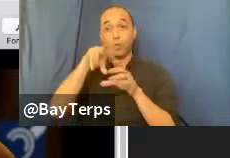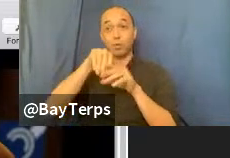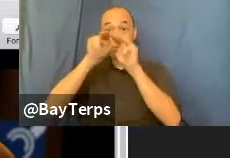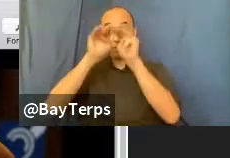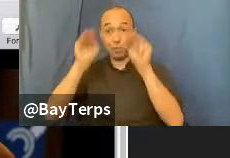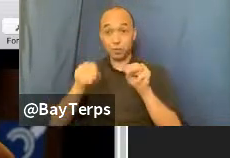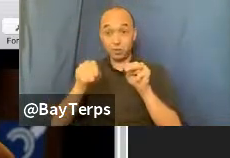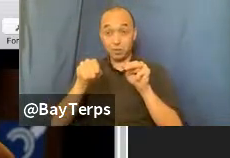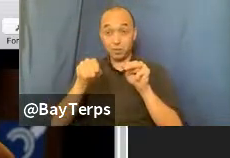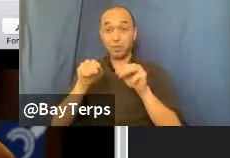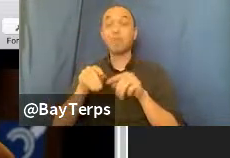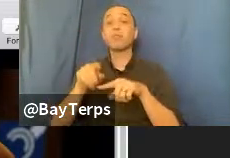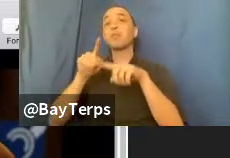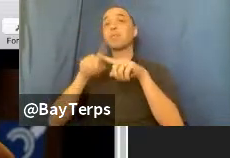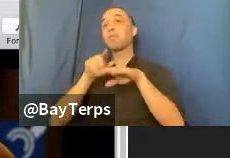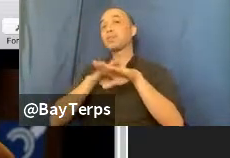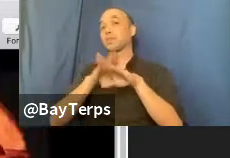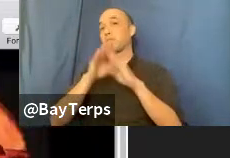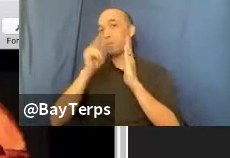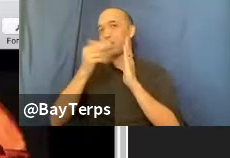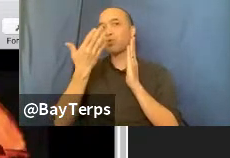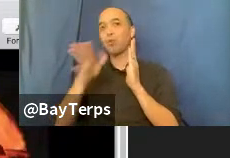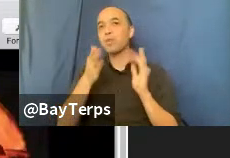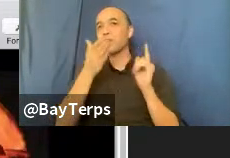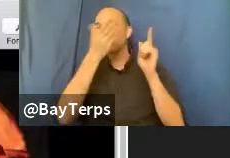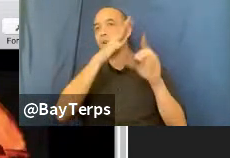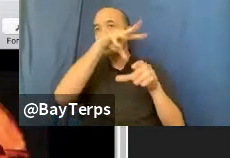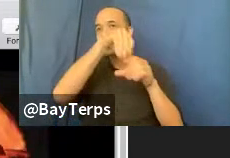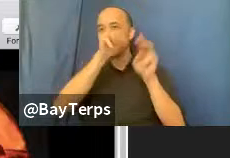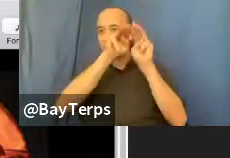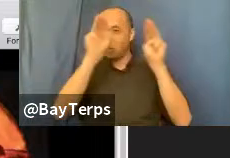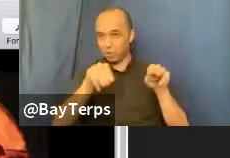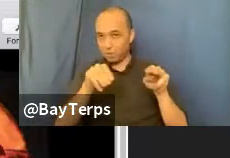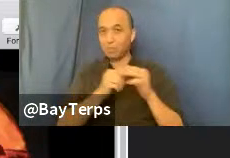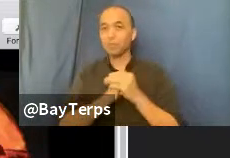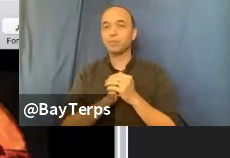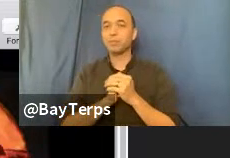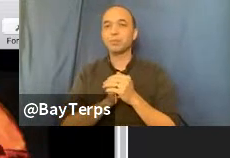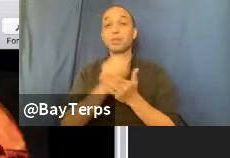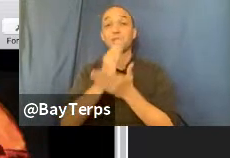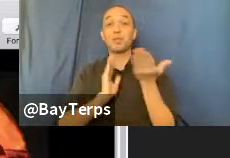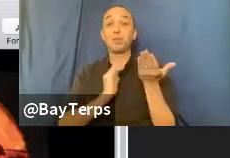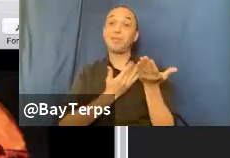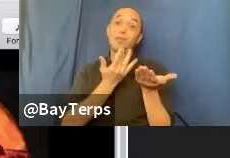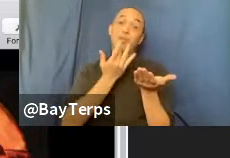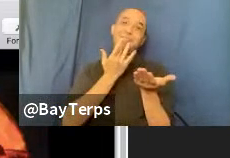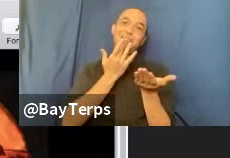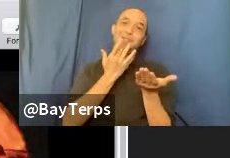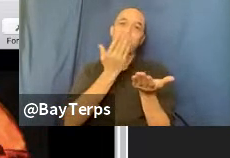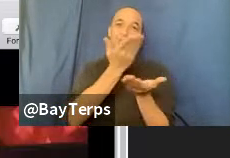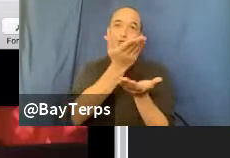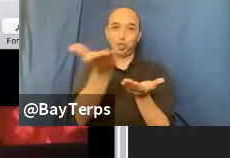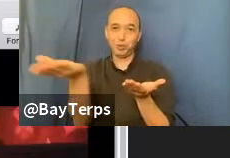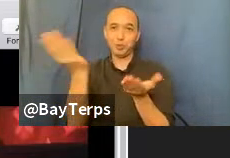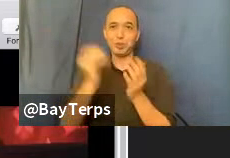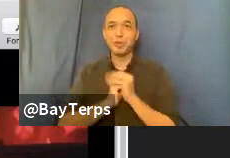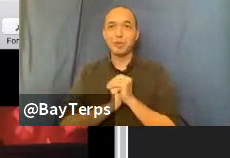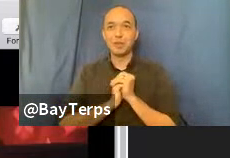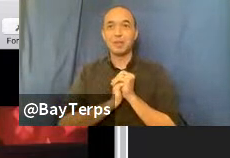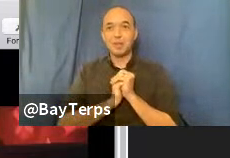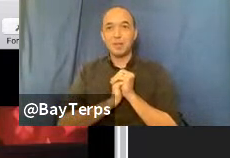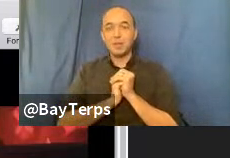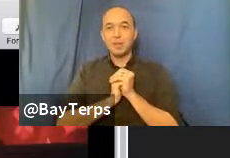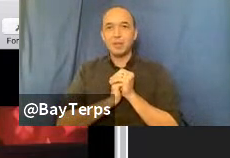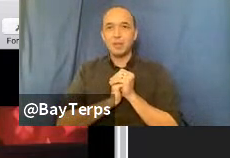around the time of Halloween. Here's a few more of our favorite artist series pumpkins that we've done.